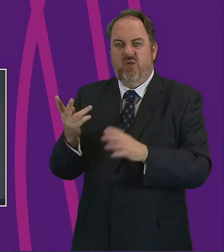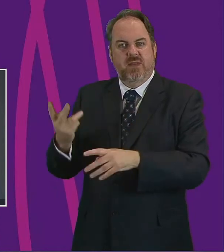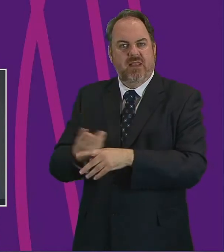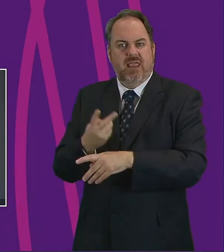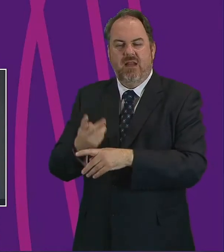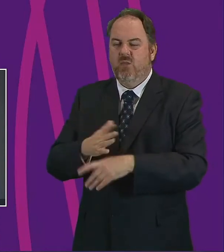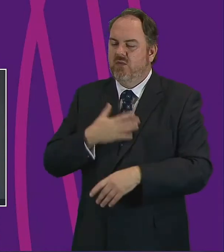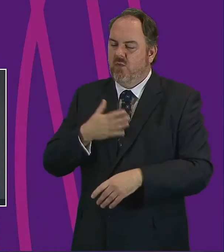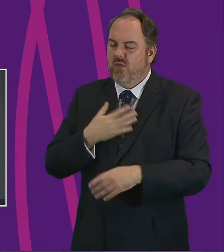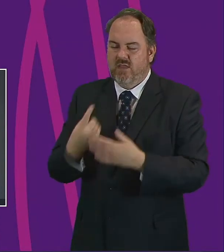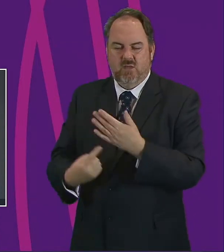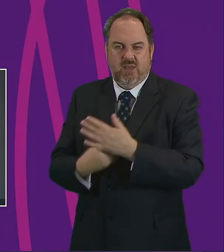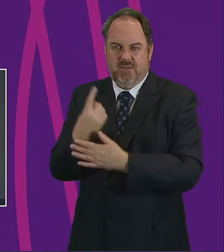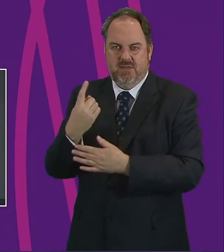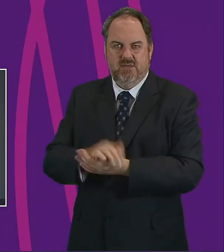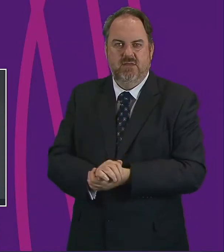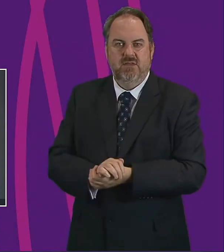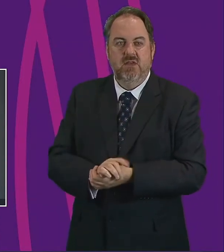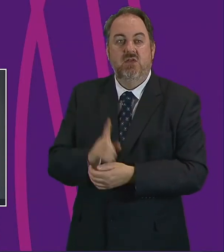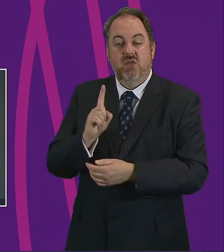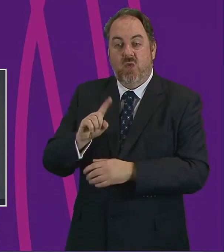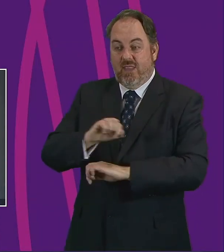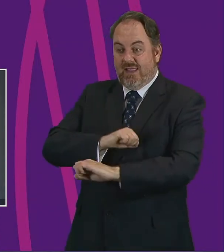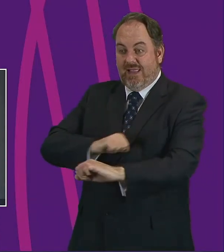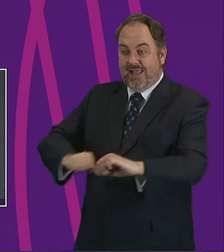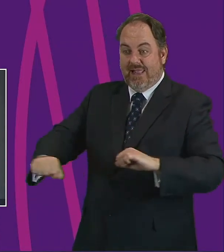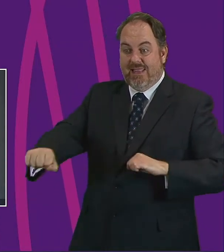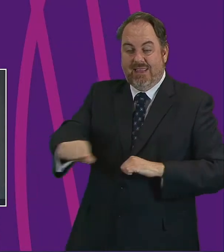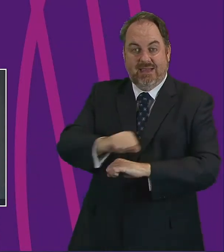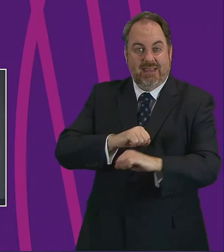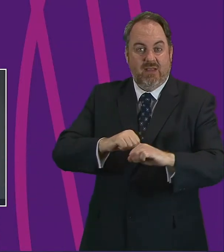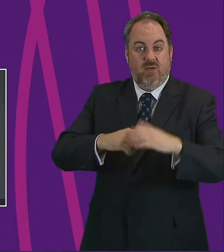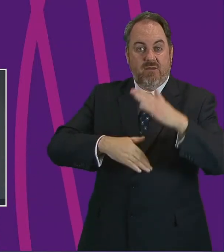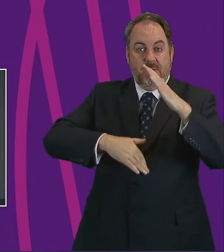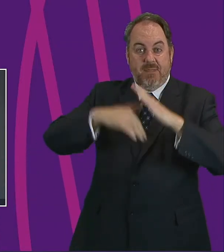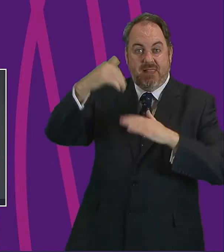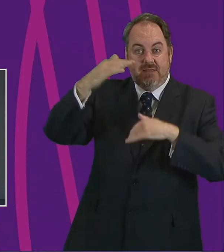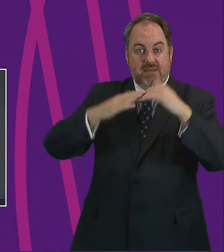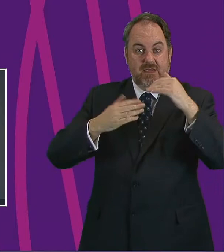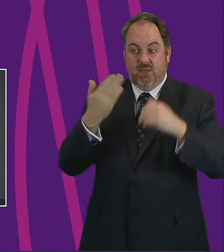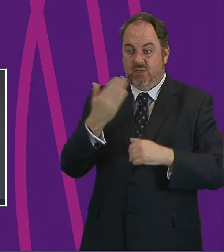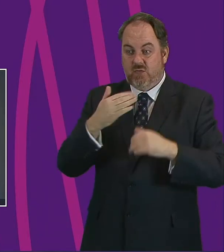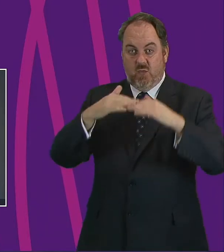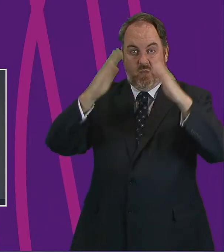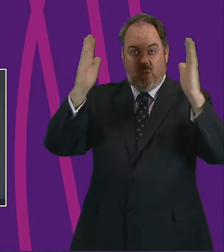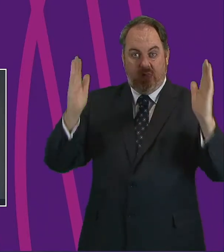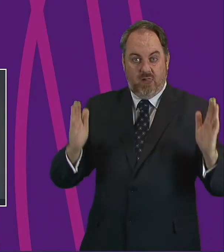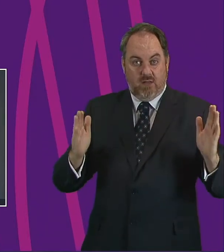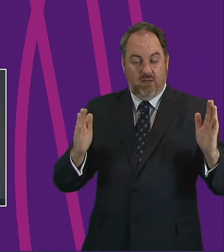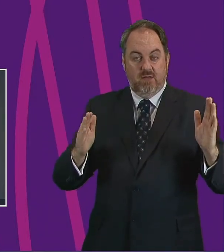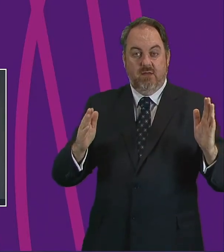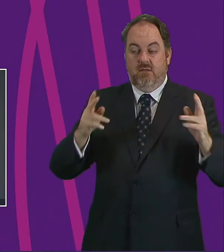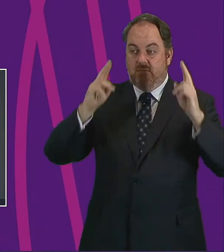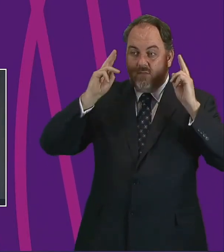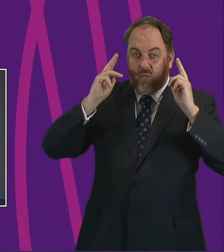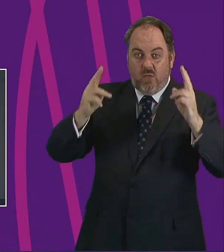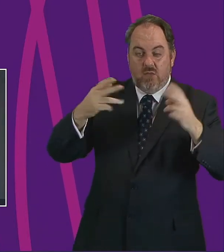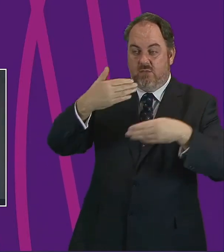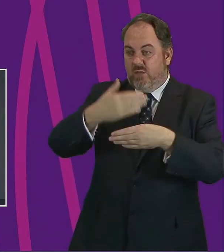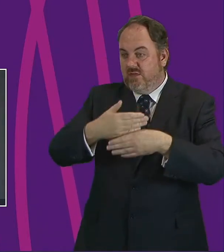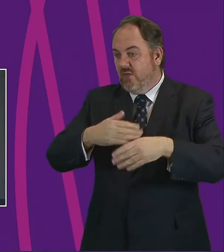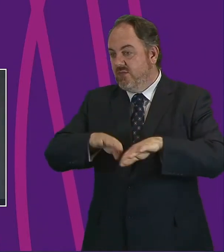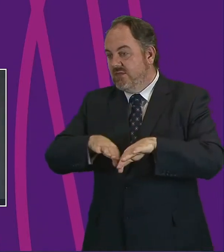the cleaning of the school estate and of equipment and the maintenance of that strong,